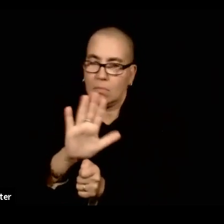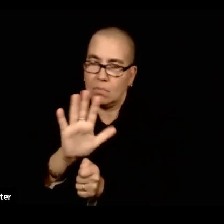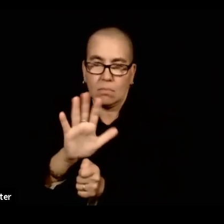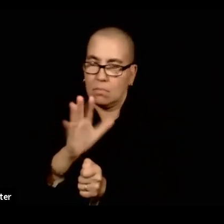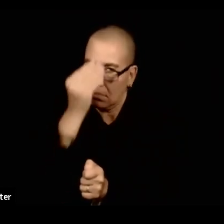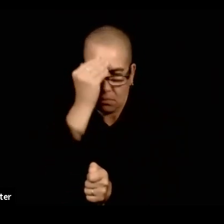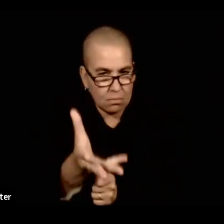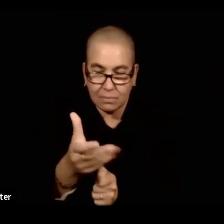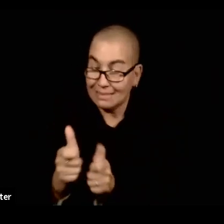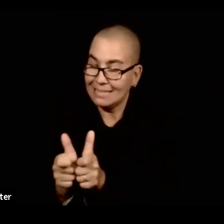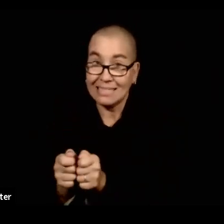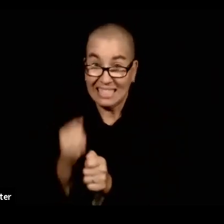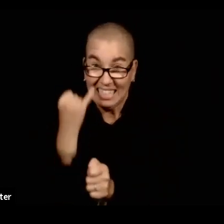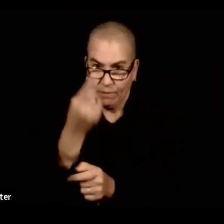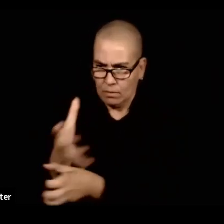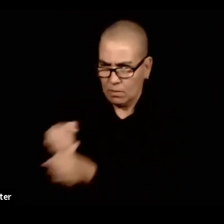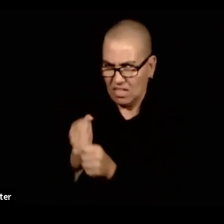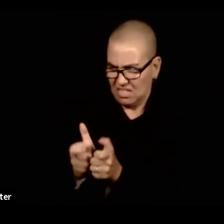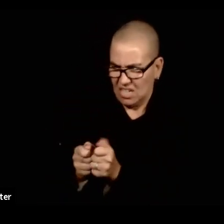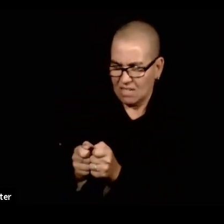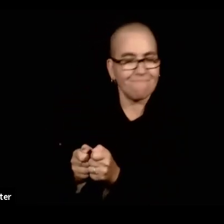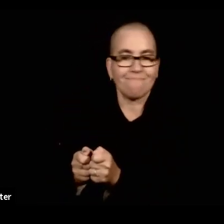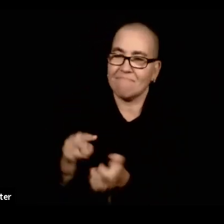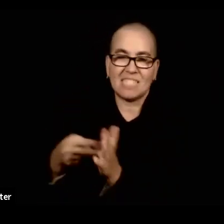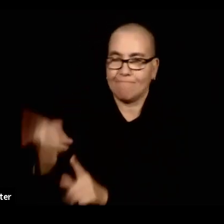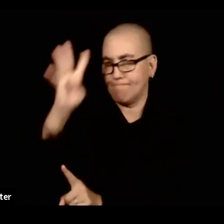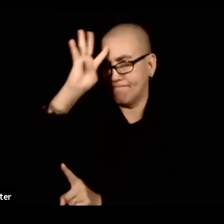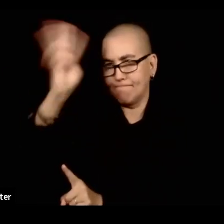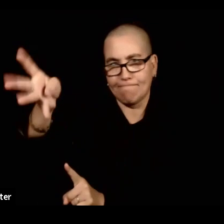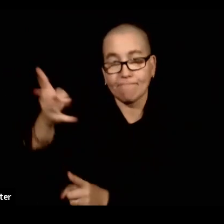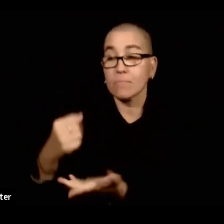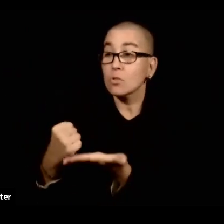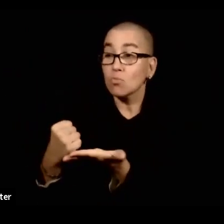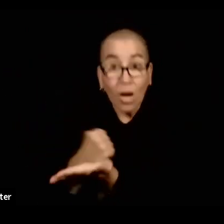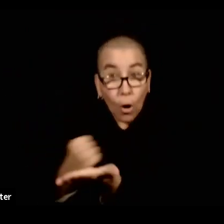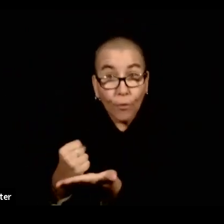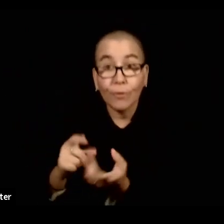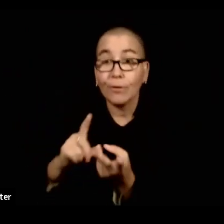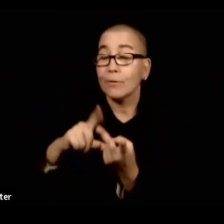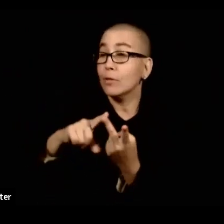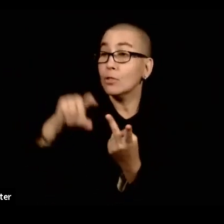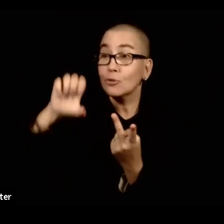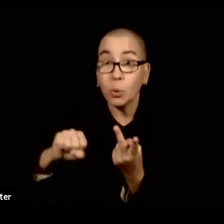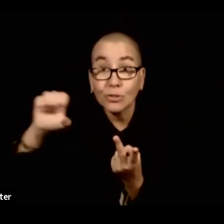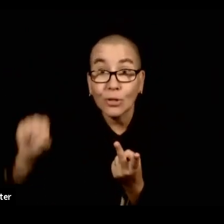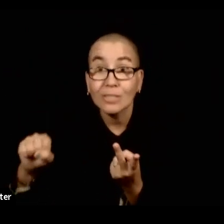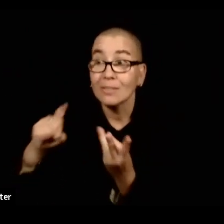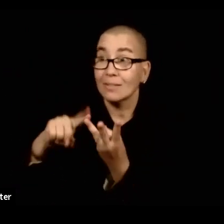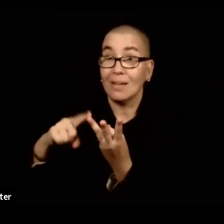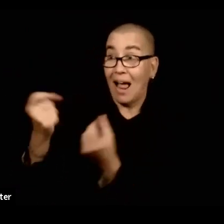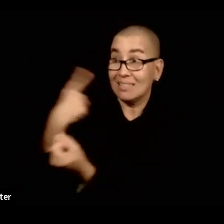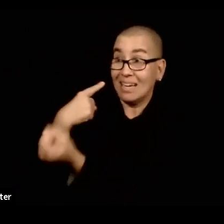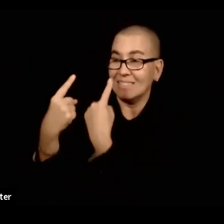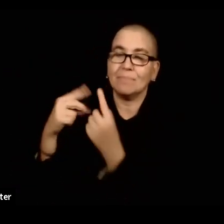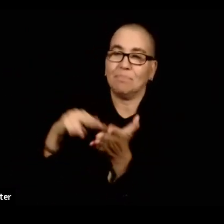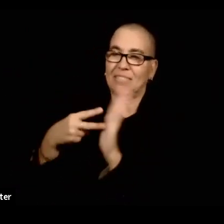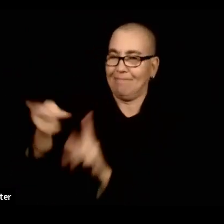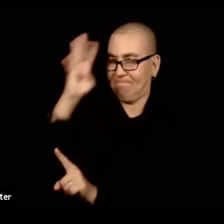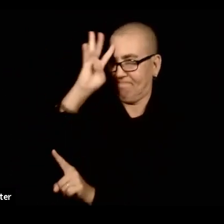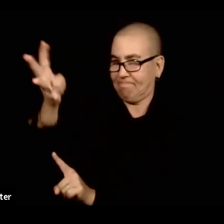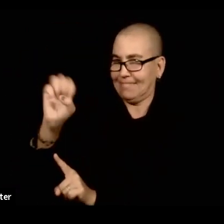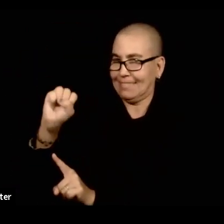your social security number. You can report COVID-related scams to the Minnesota Attorney General's office. And